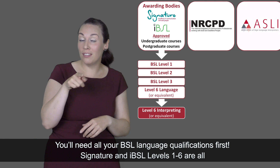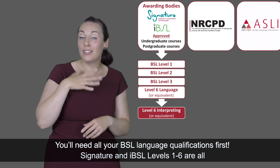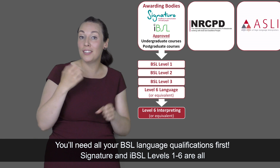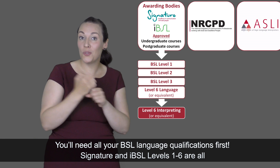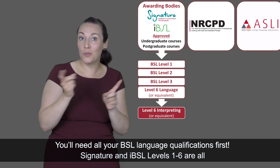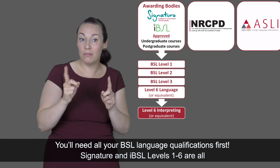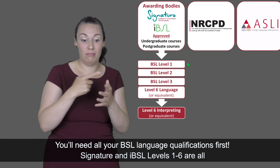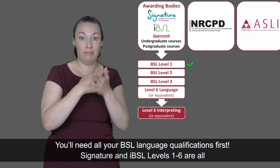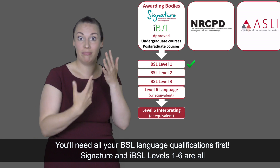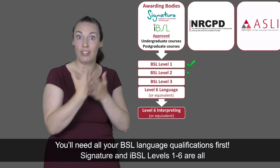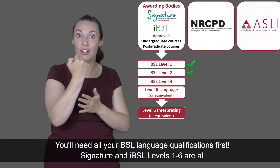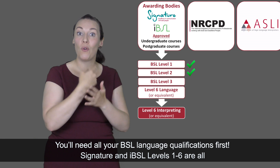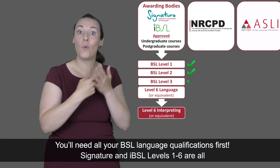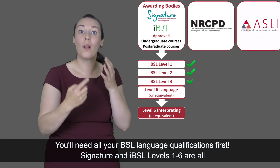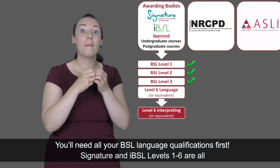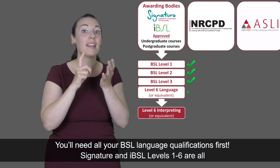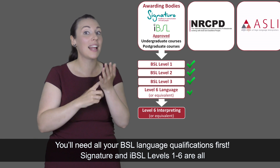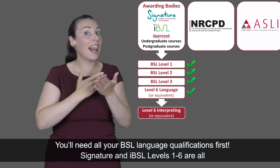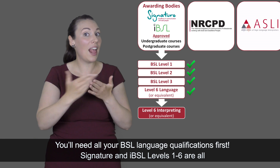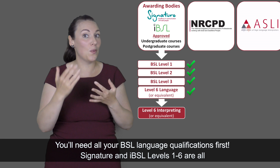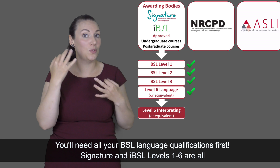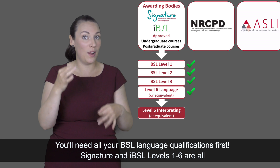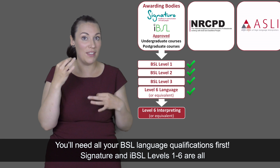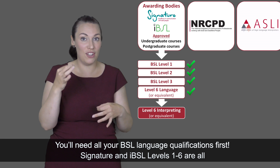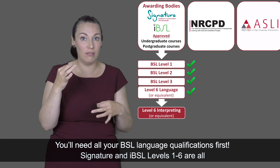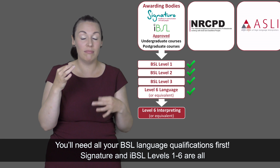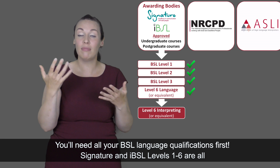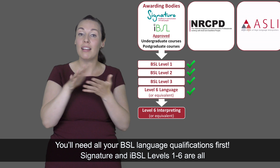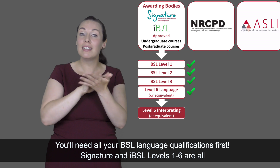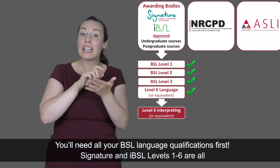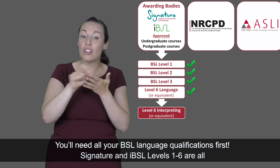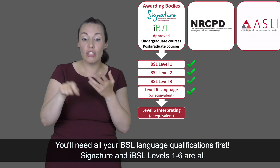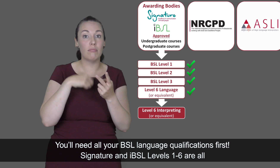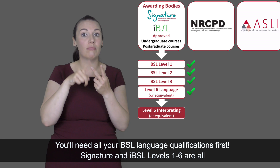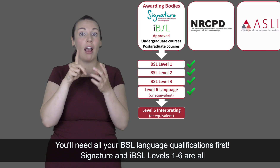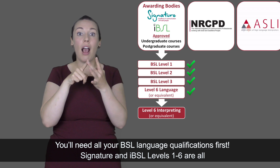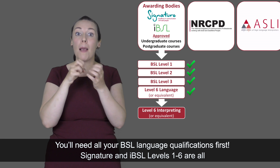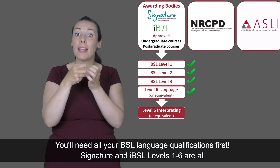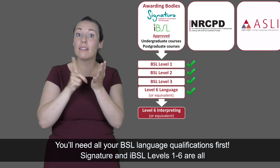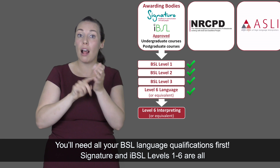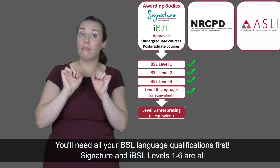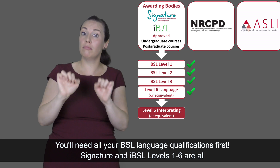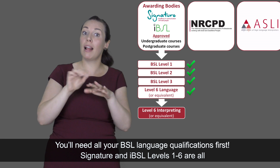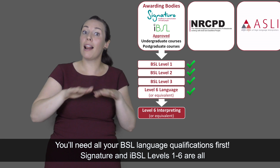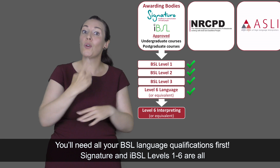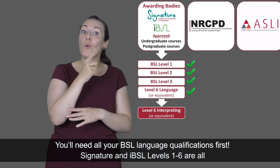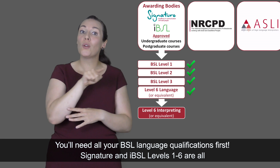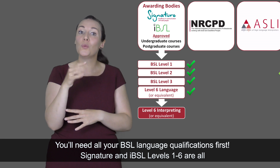You'll need all your BSL language qualifications first. Signature and IBSL levels 1 to 6